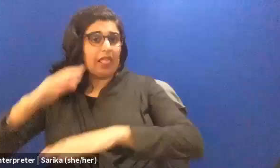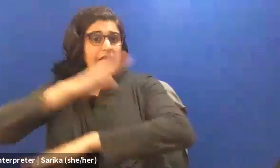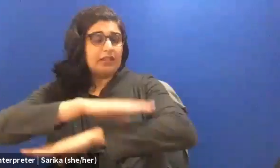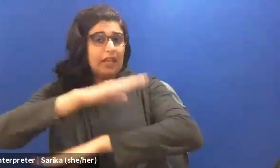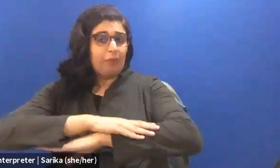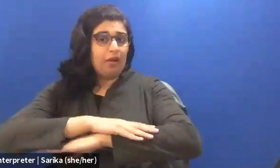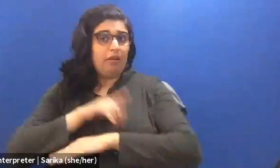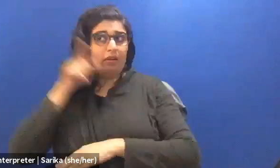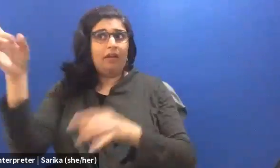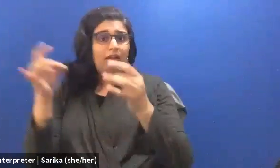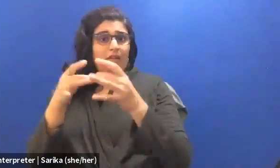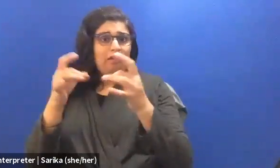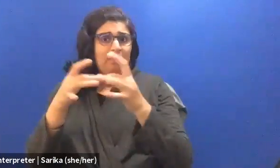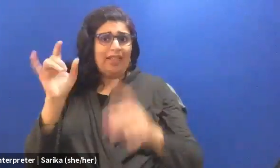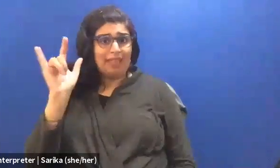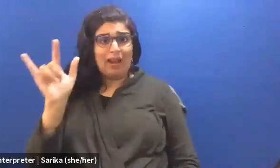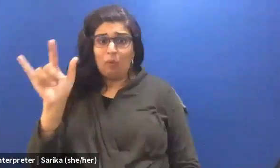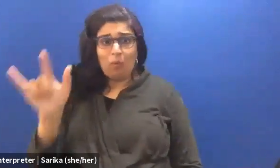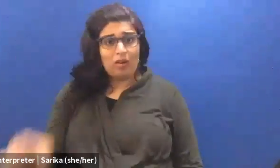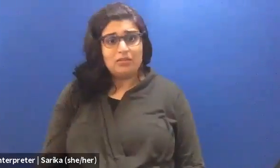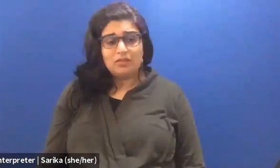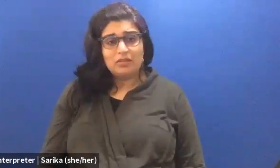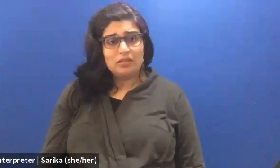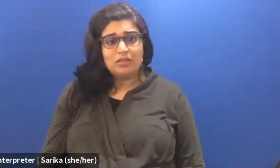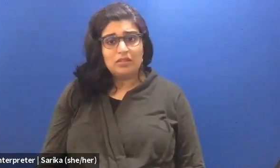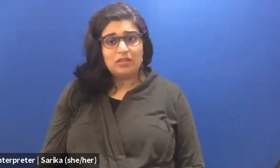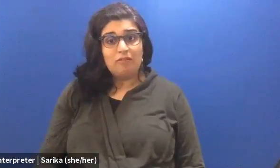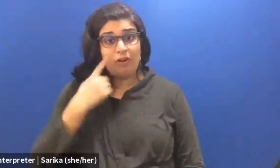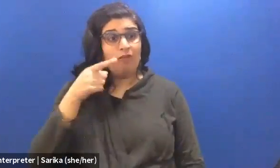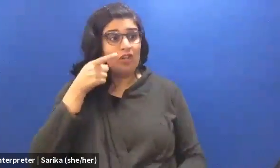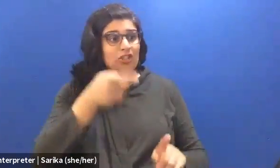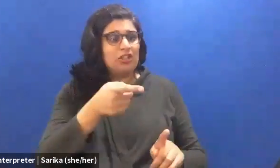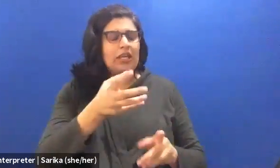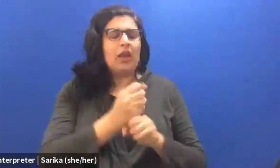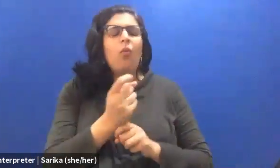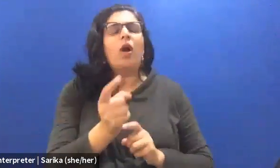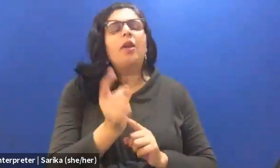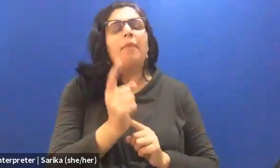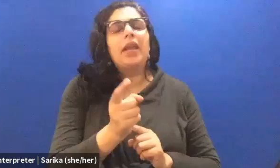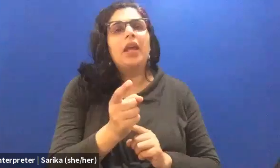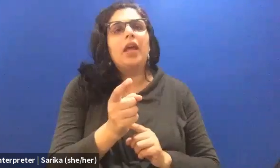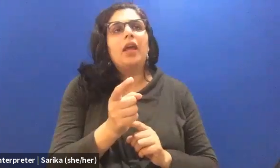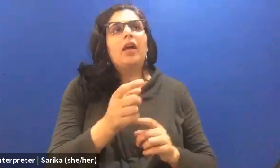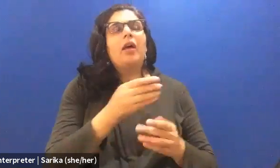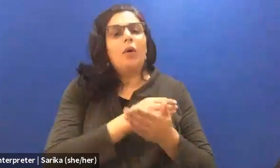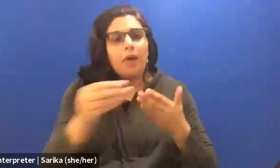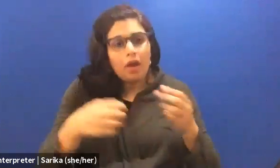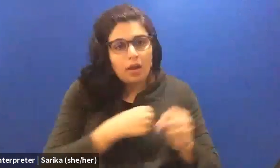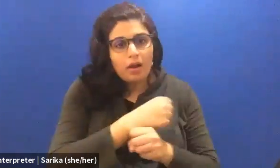the Starbucks in the airport so she could catch a minute to get her coffee